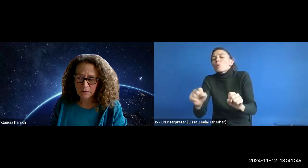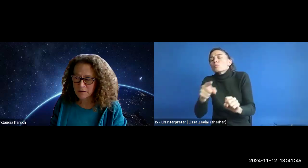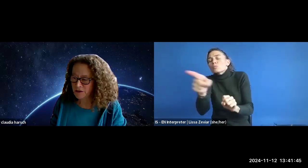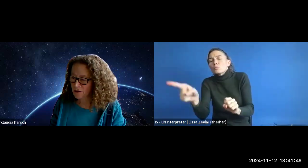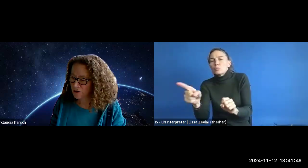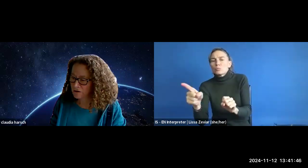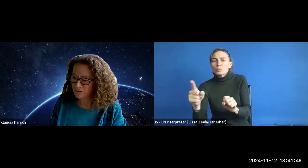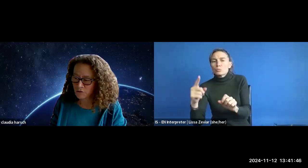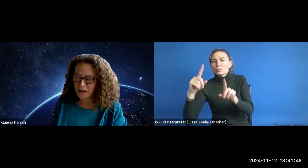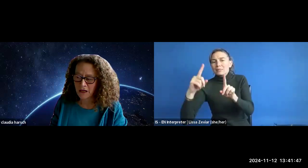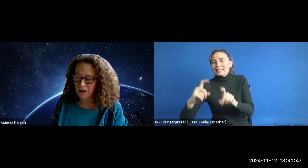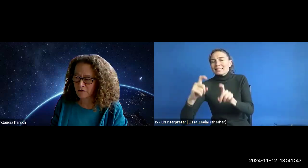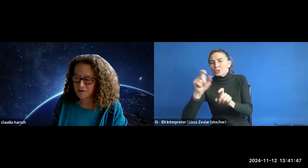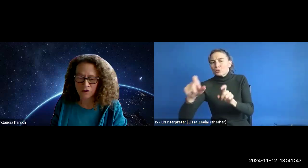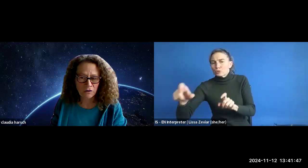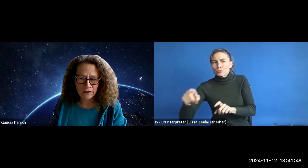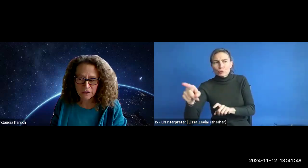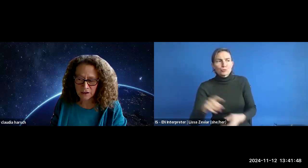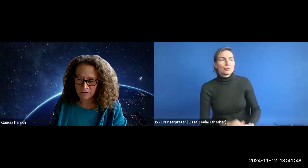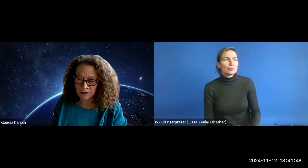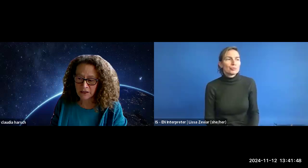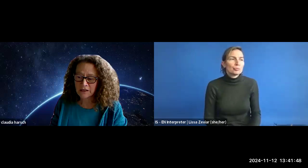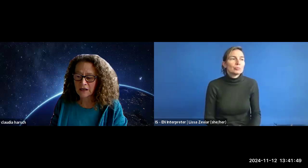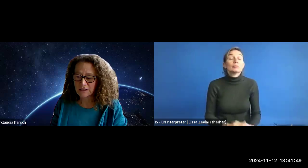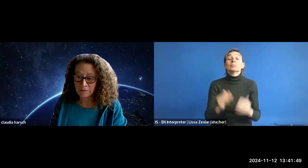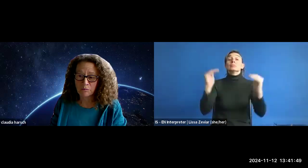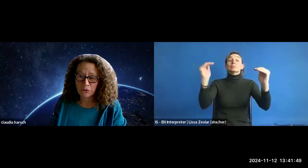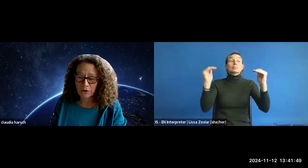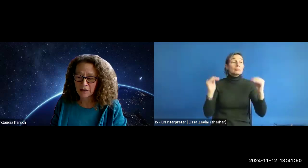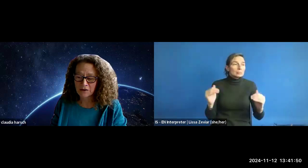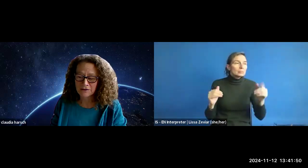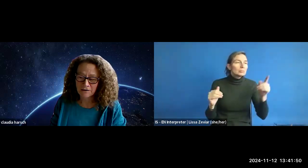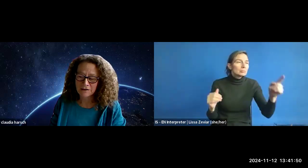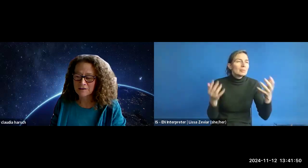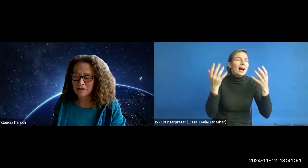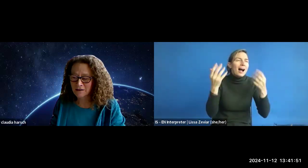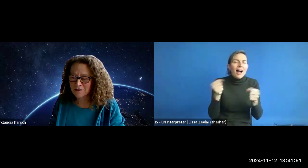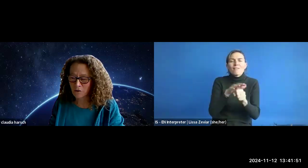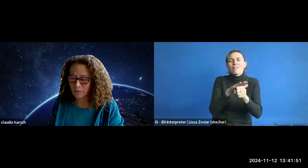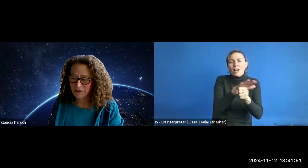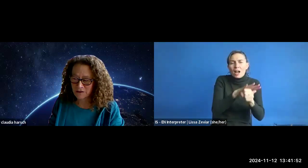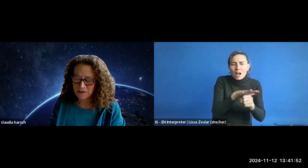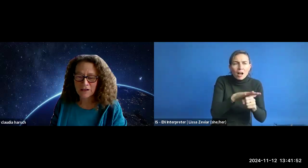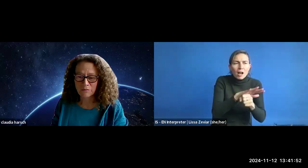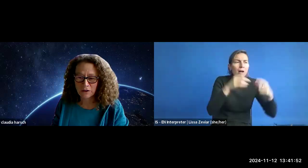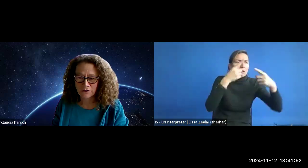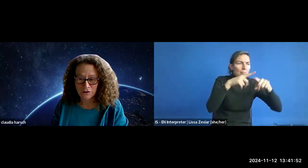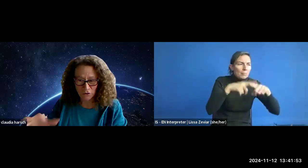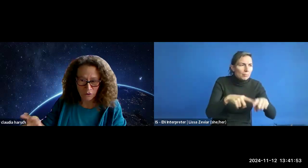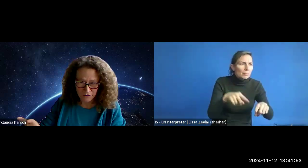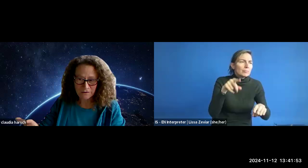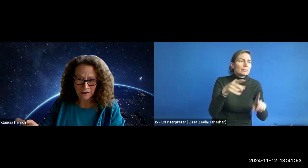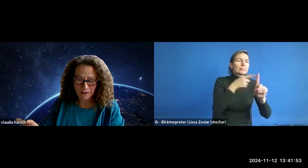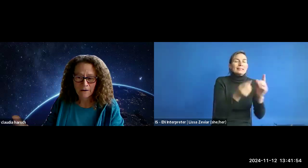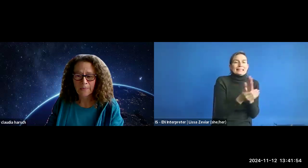test's purpose, the target group, the areas and content covered. And then in blue here, the targeted skills, competences, and